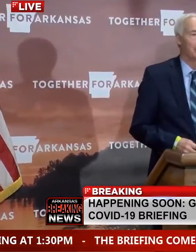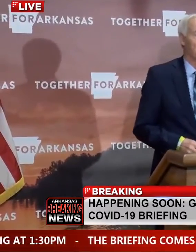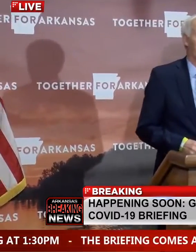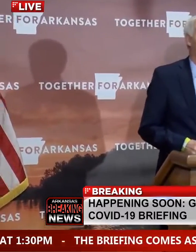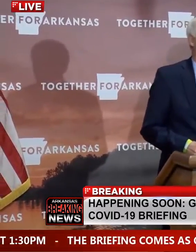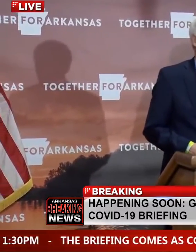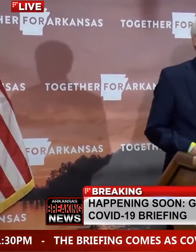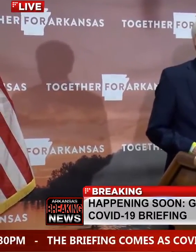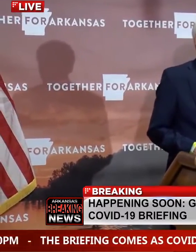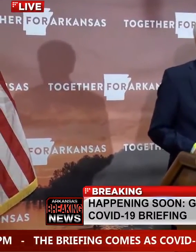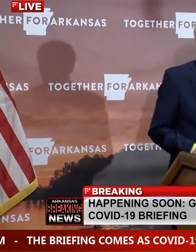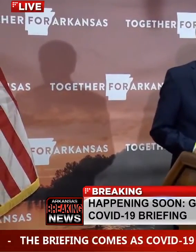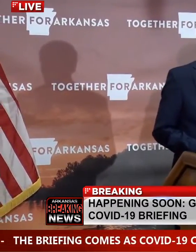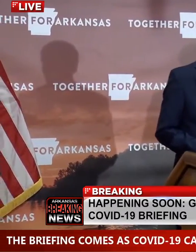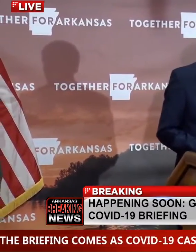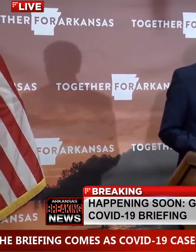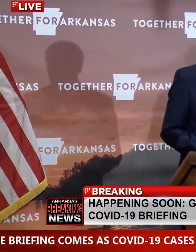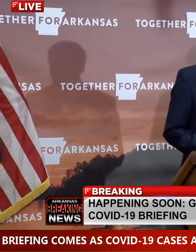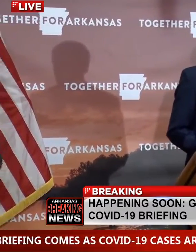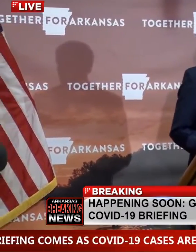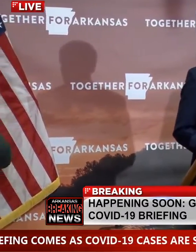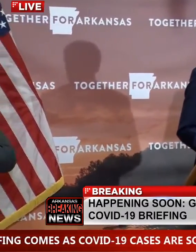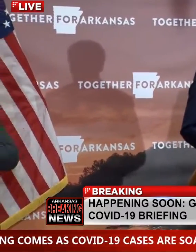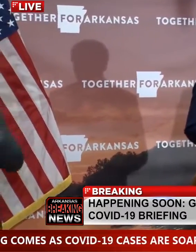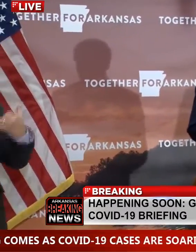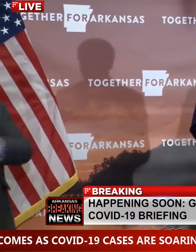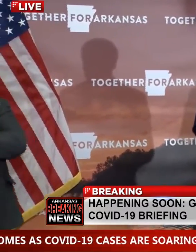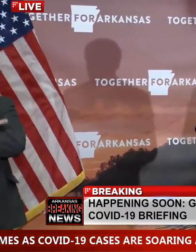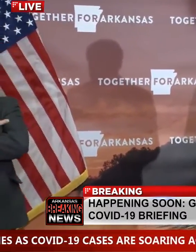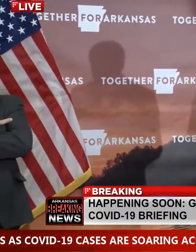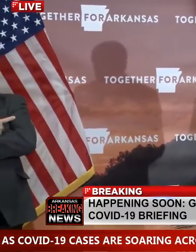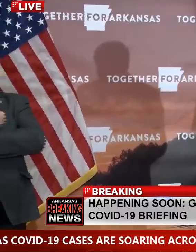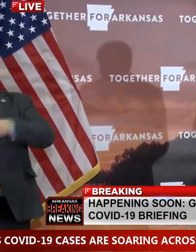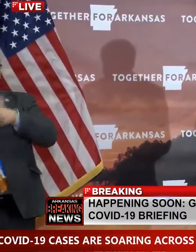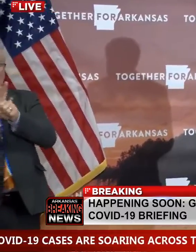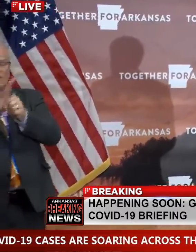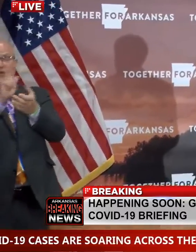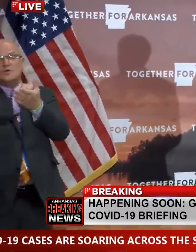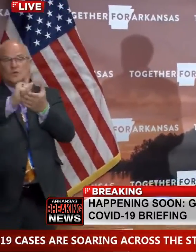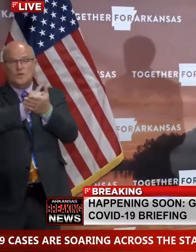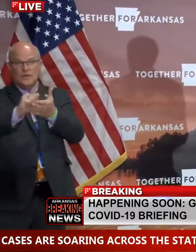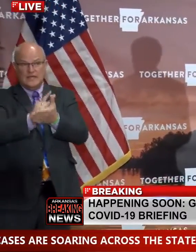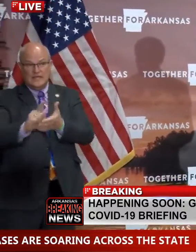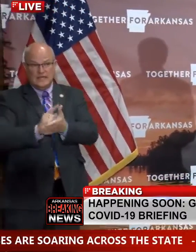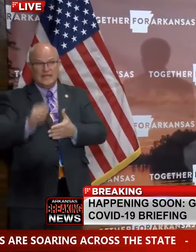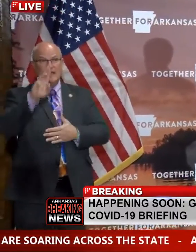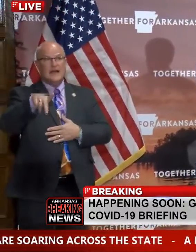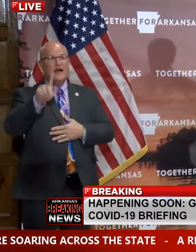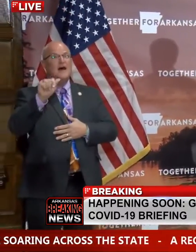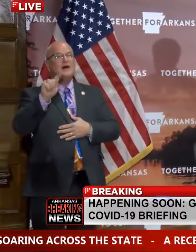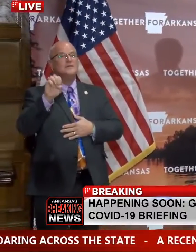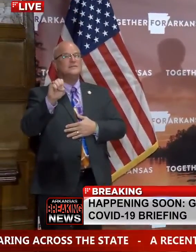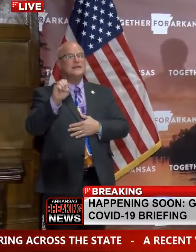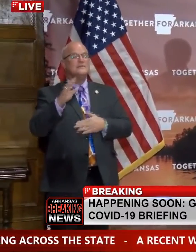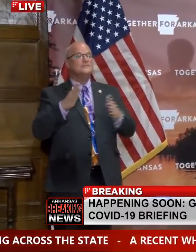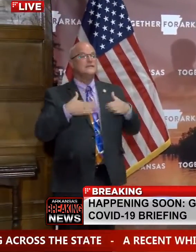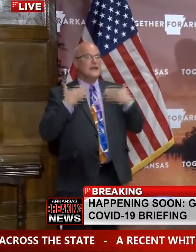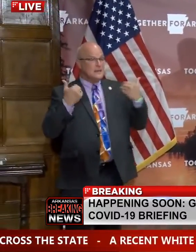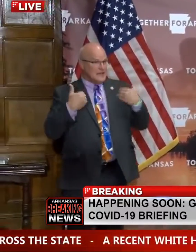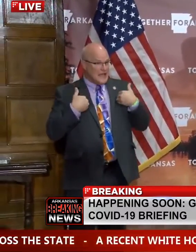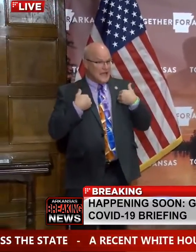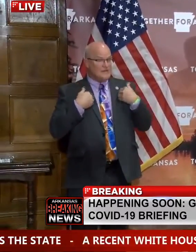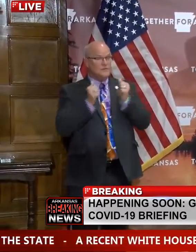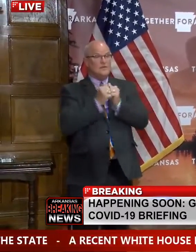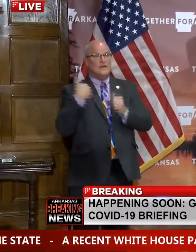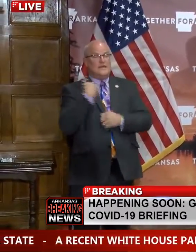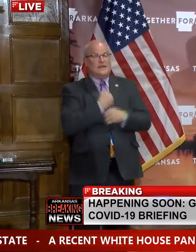Thank you for joining me for today's COVID-19 weekly update. I'm pleased to be joined by Secretary Jose Romero